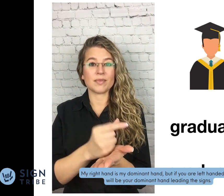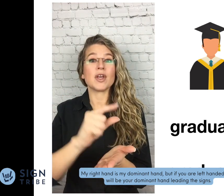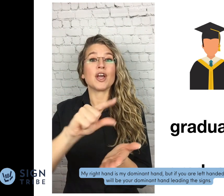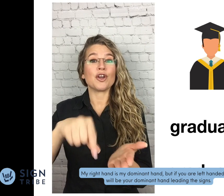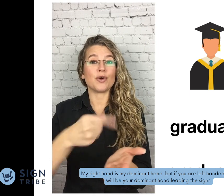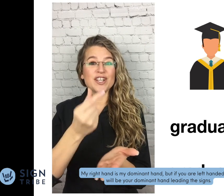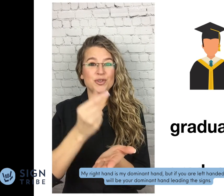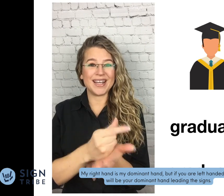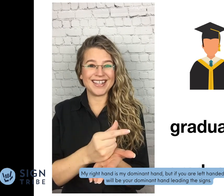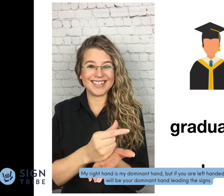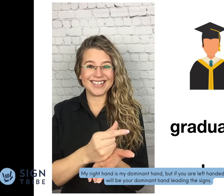Graduate.